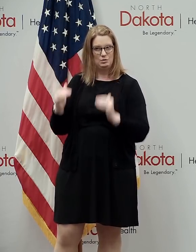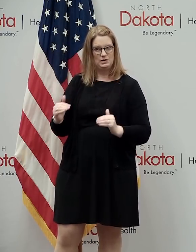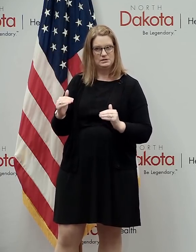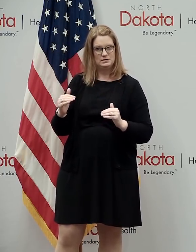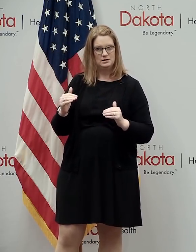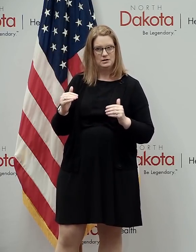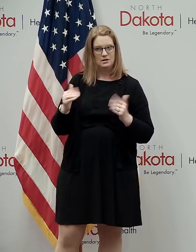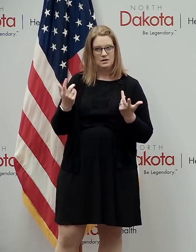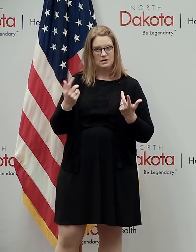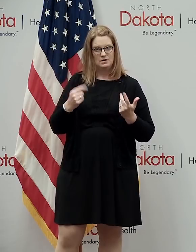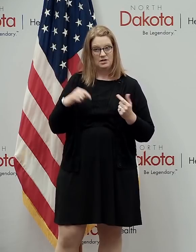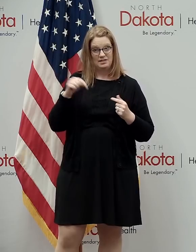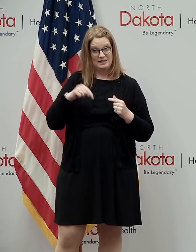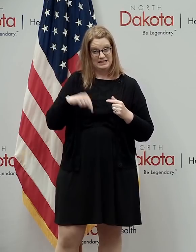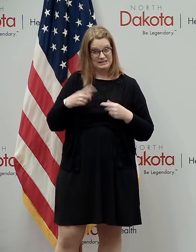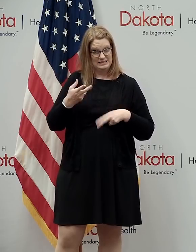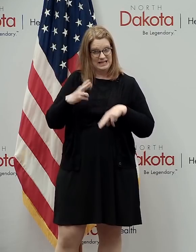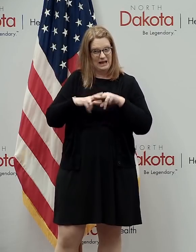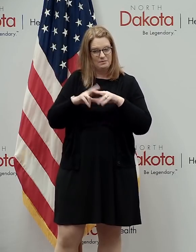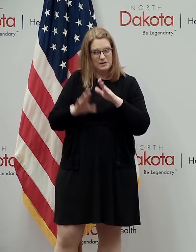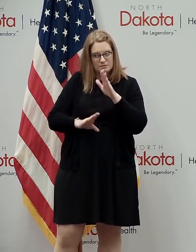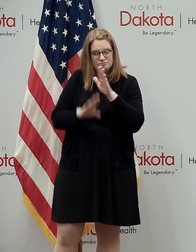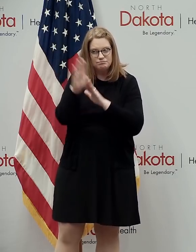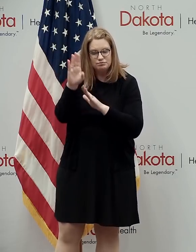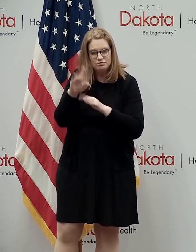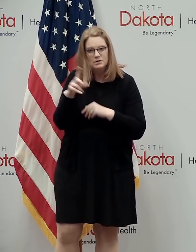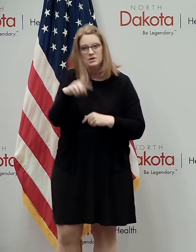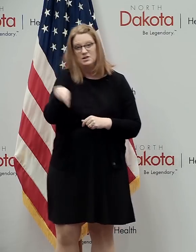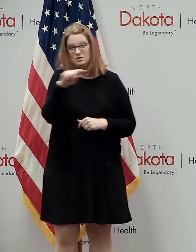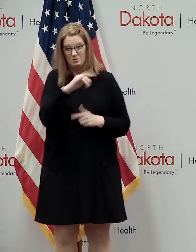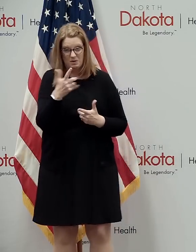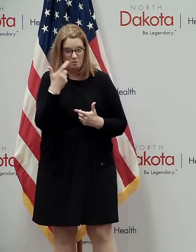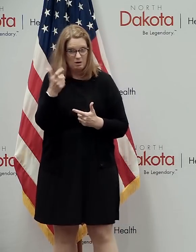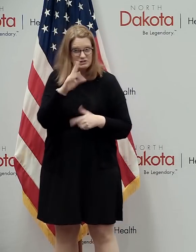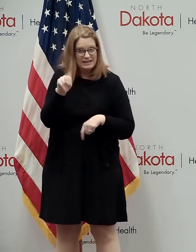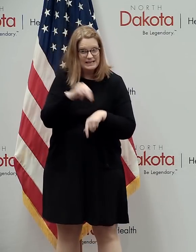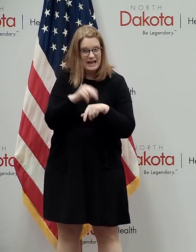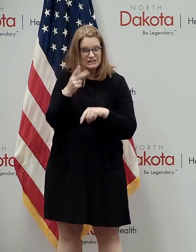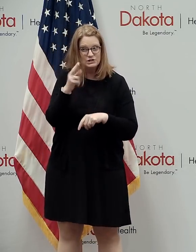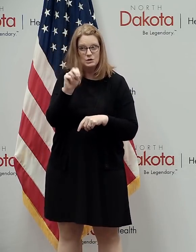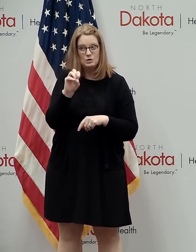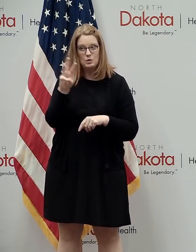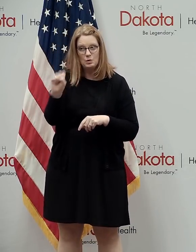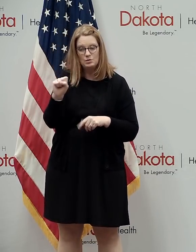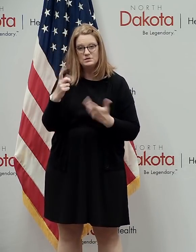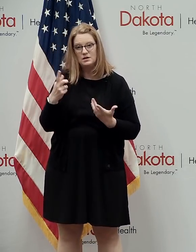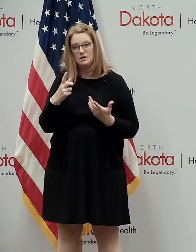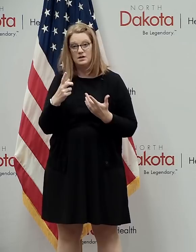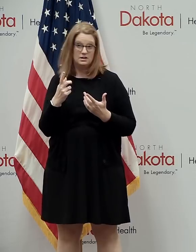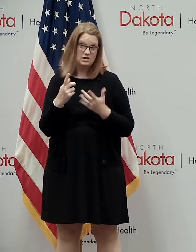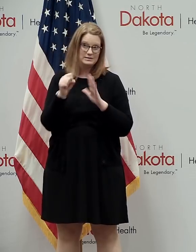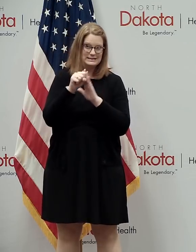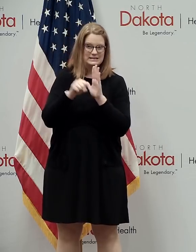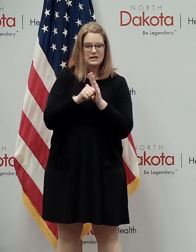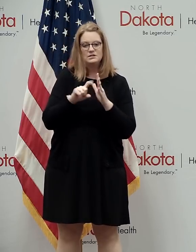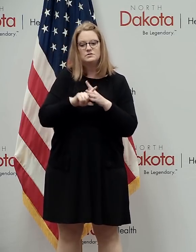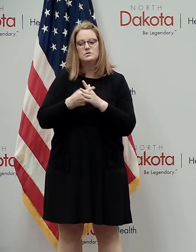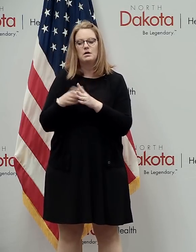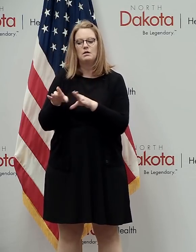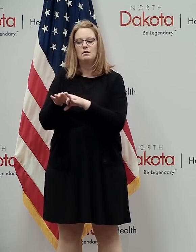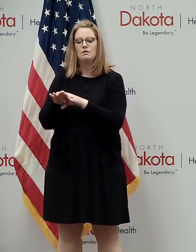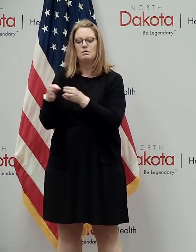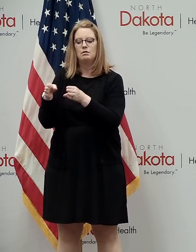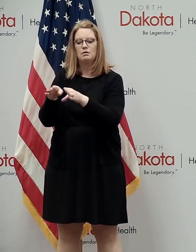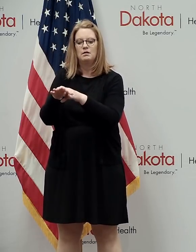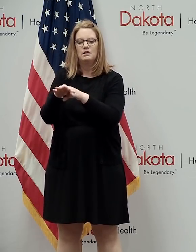Because of this surge that's happening, I'm sure everybody's been watching the national news that many states that had begun reopening processes are